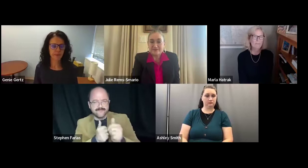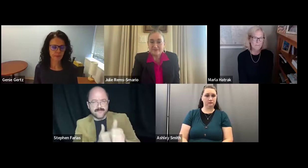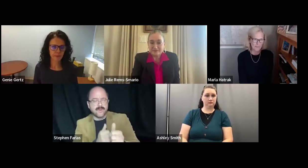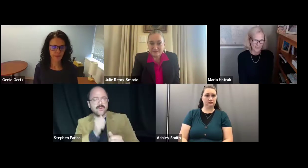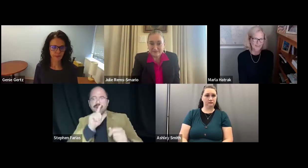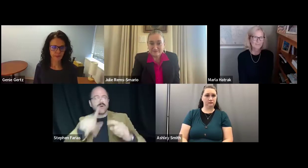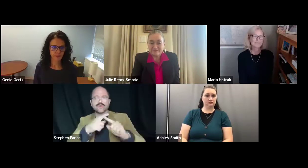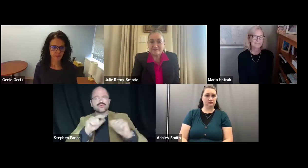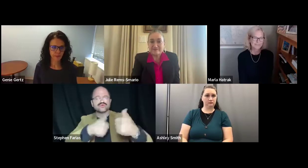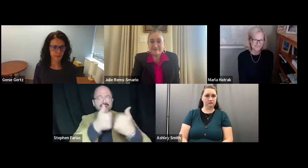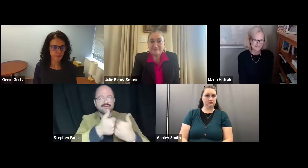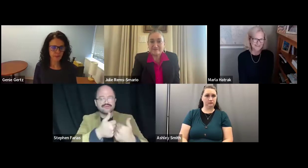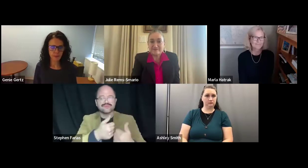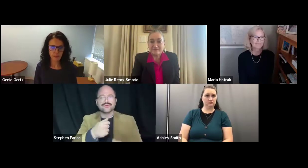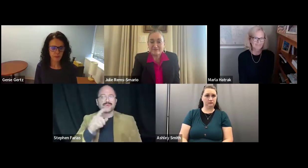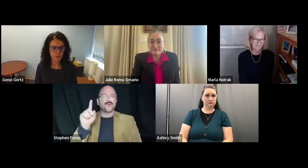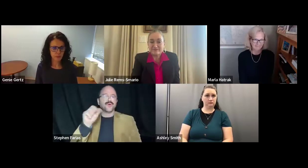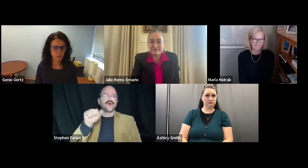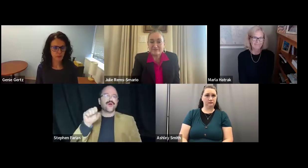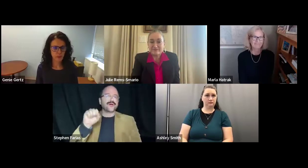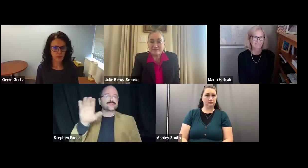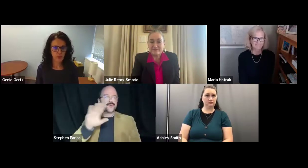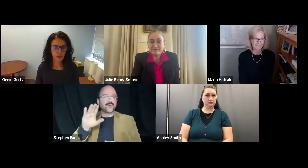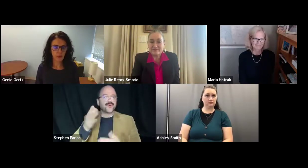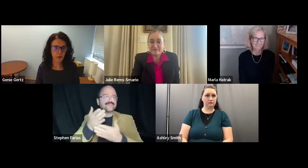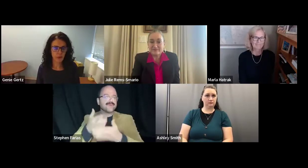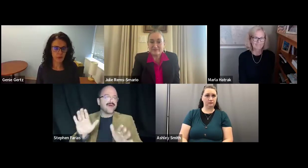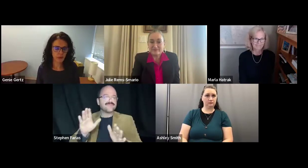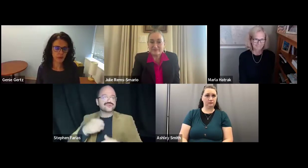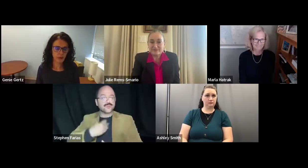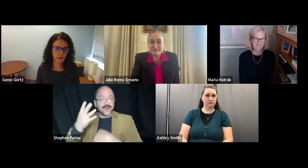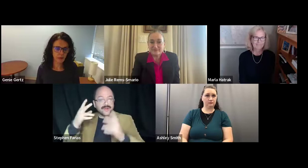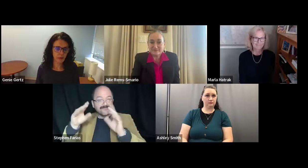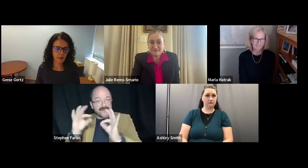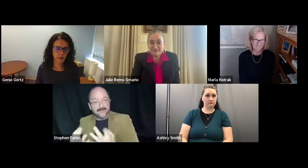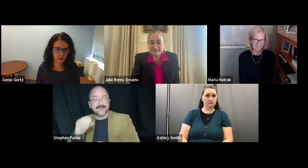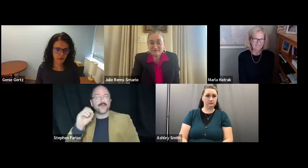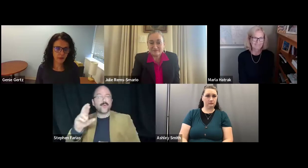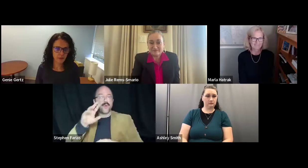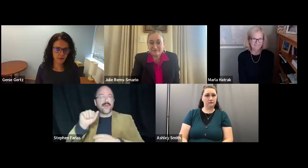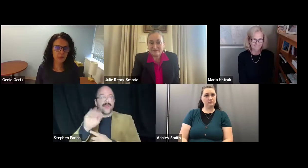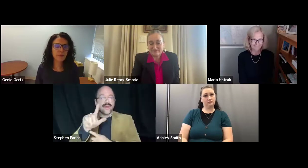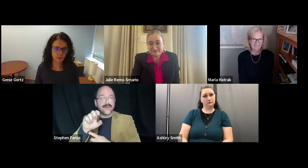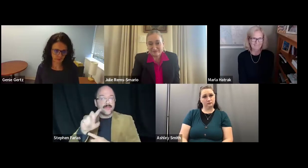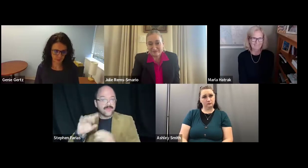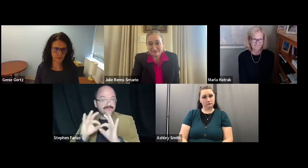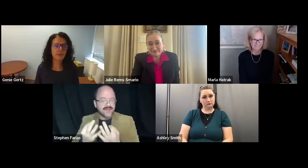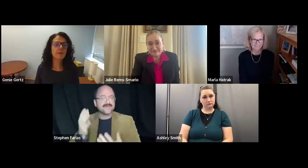communities will adhere to whatever the doctors and the medical professionals are suggesting. There is no pushback there. So if we're talking